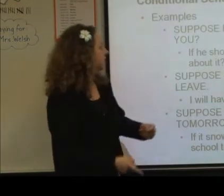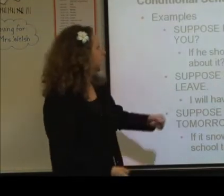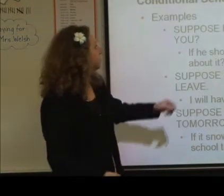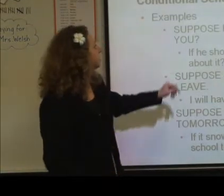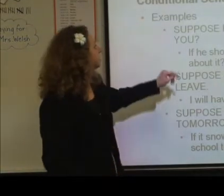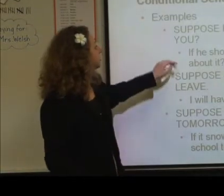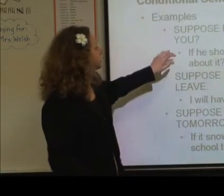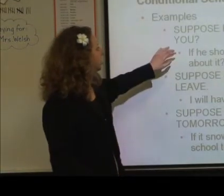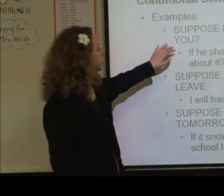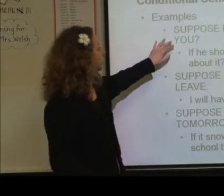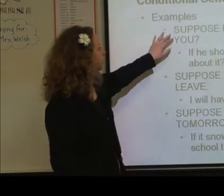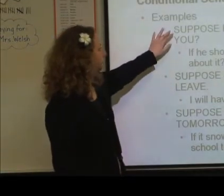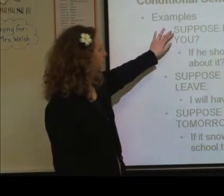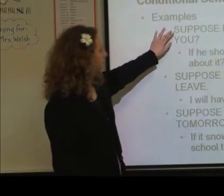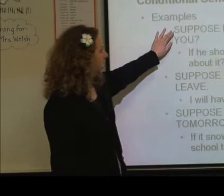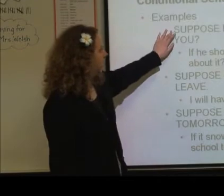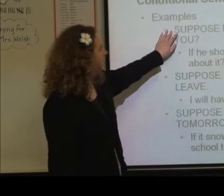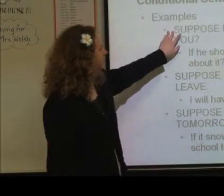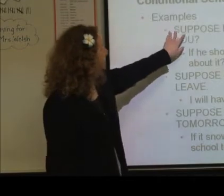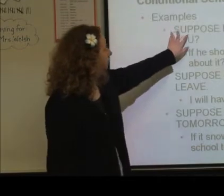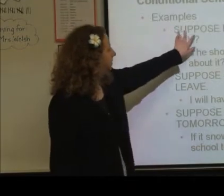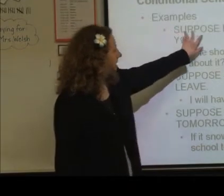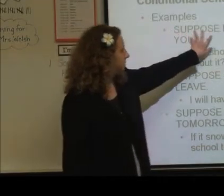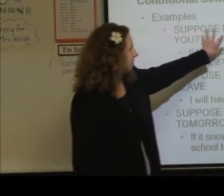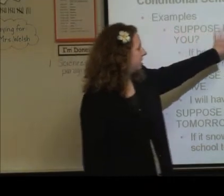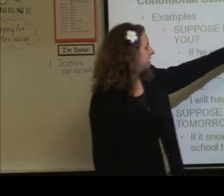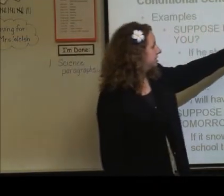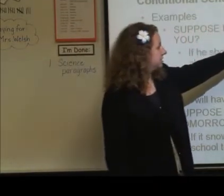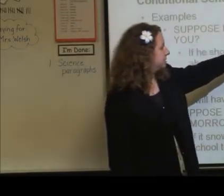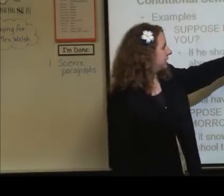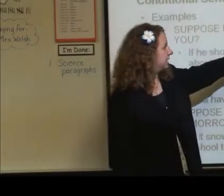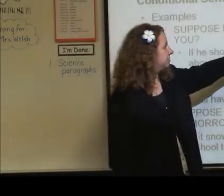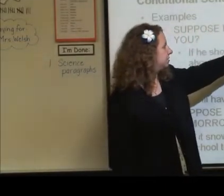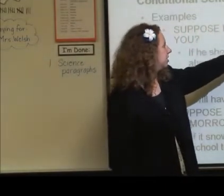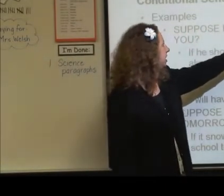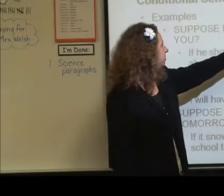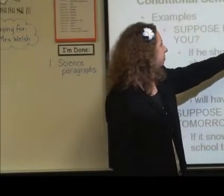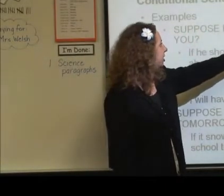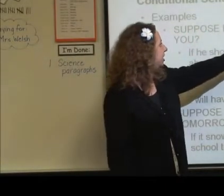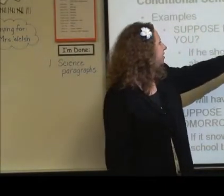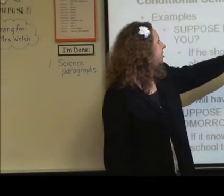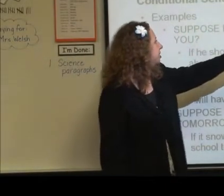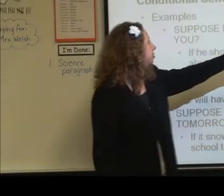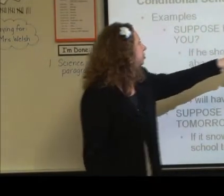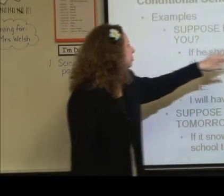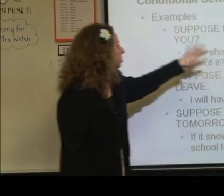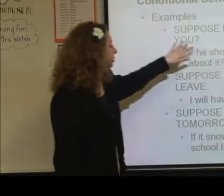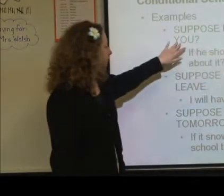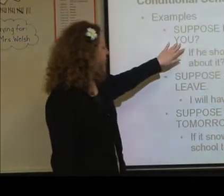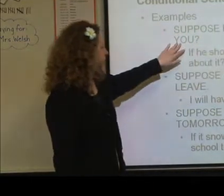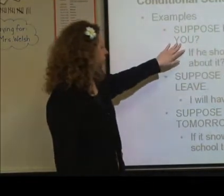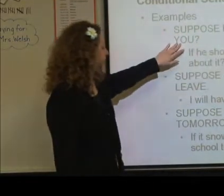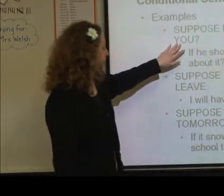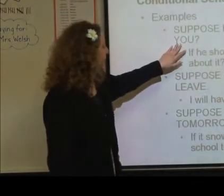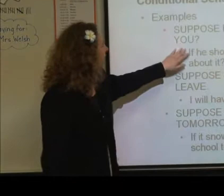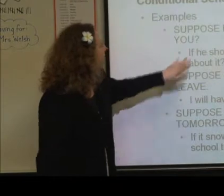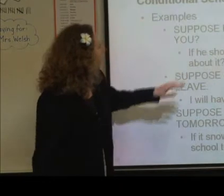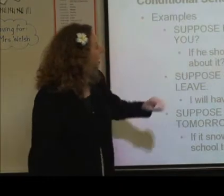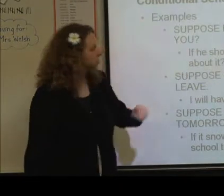Okay. So we have the beginning part. It's in the beginning. The if part. And then what are you going to do? Okay.